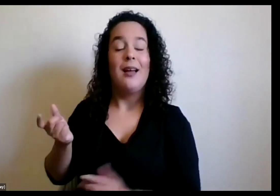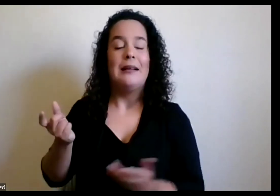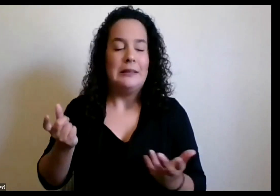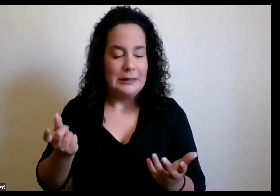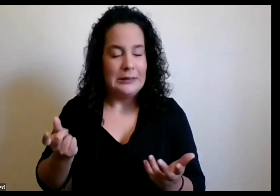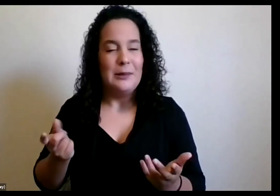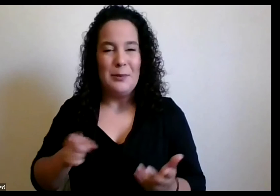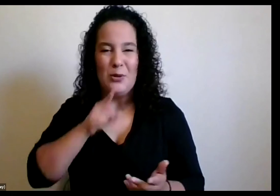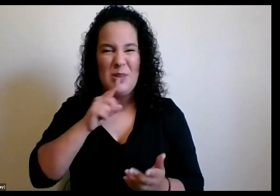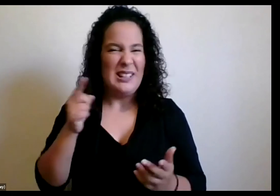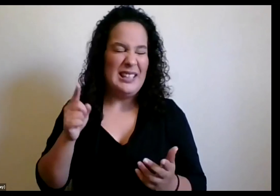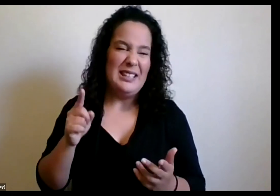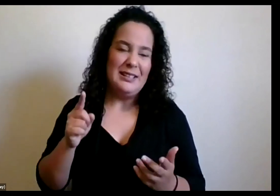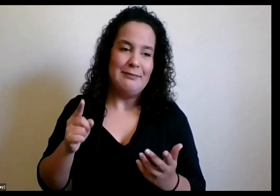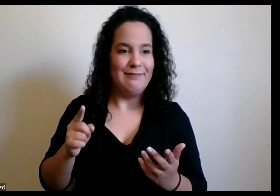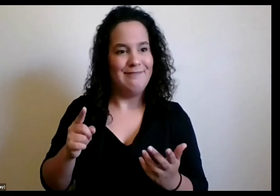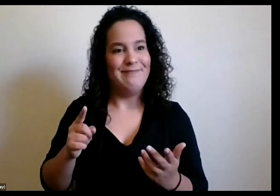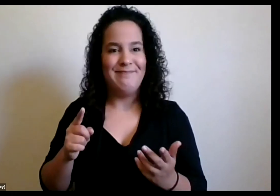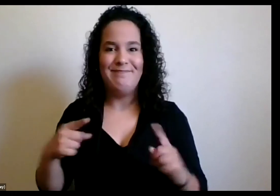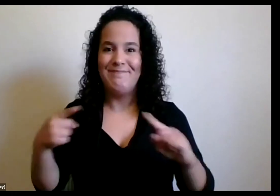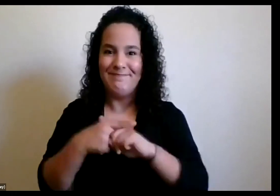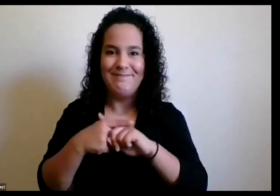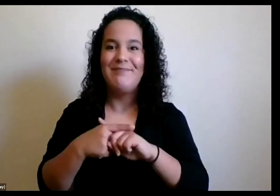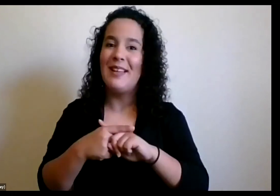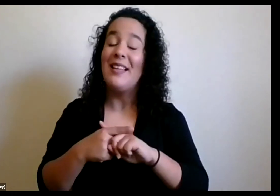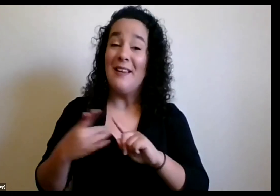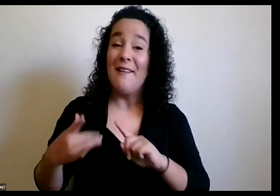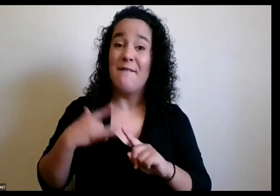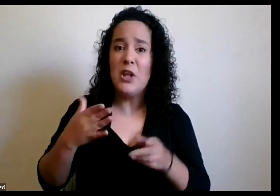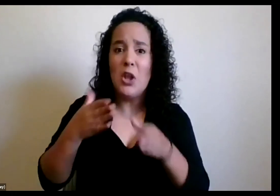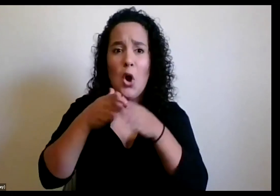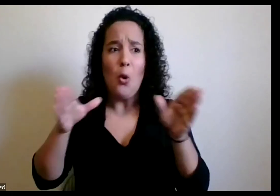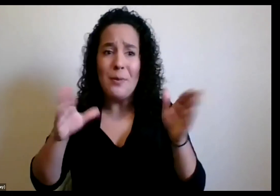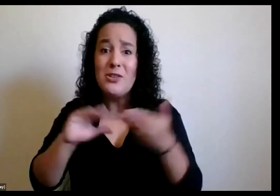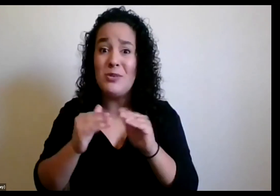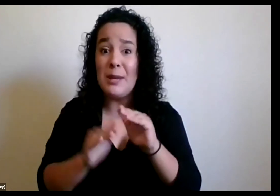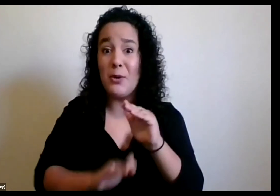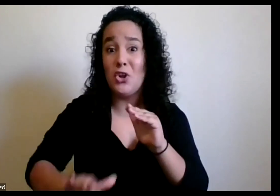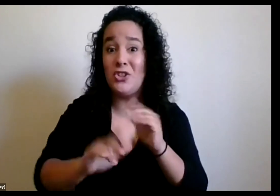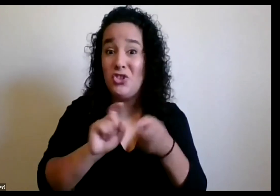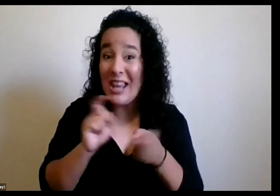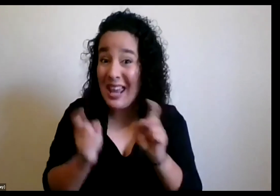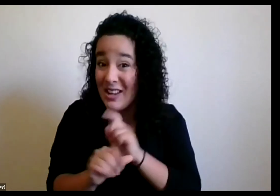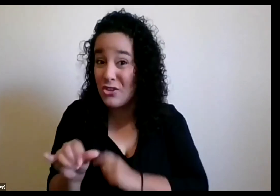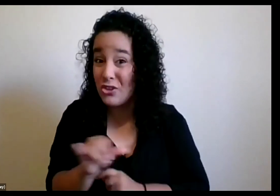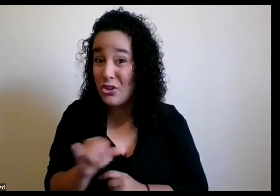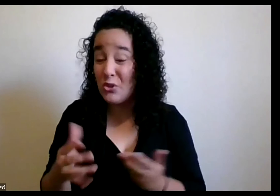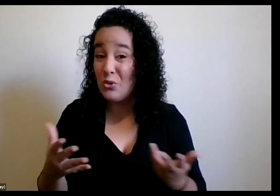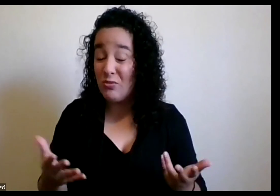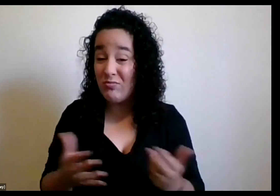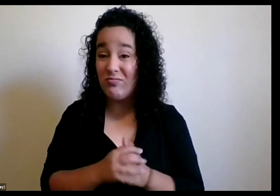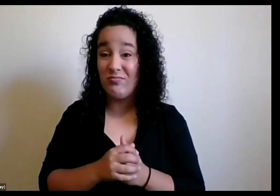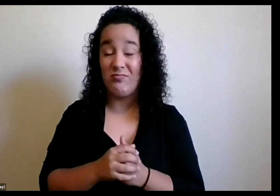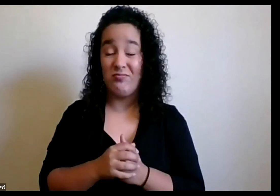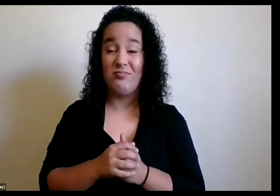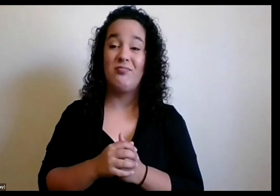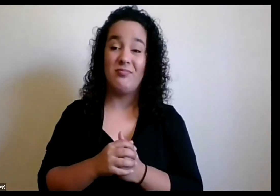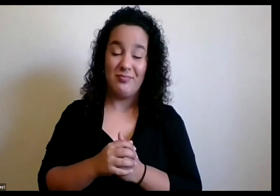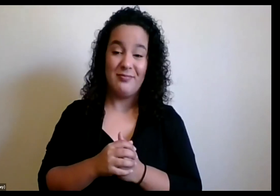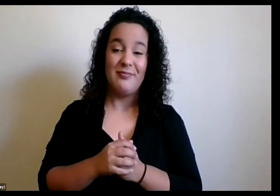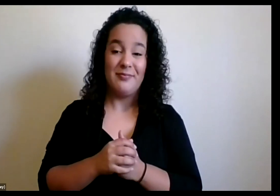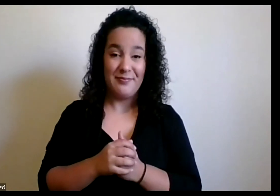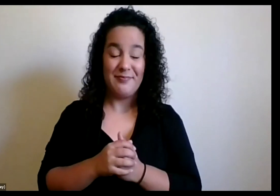sort of very open to neighborhood change of different kinds. And there's a little bit of, and this is not uncommon with many